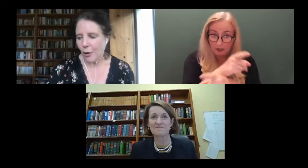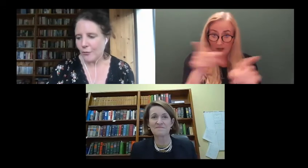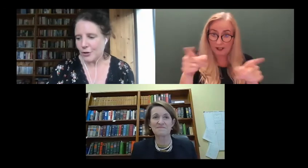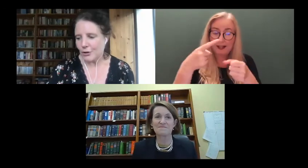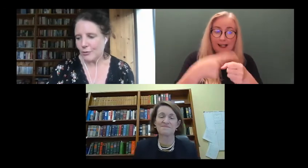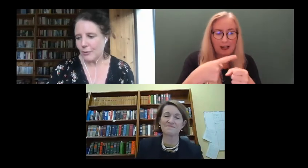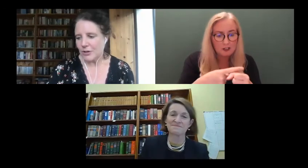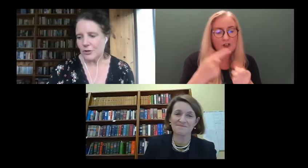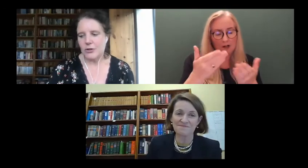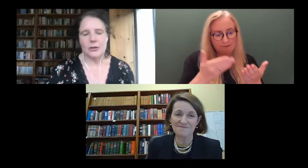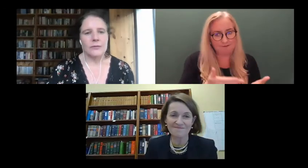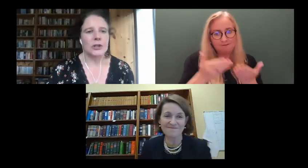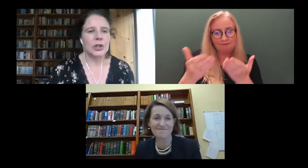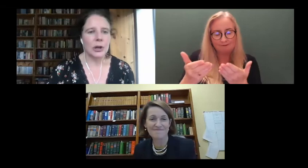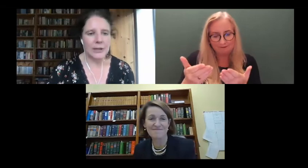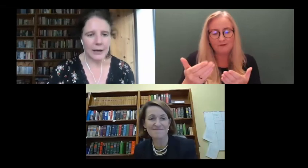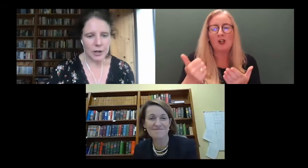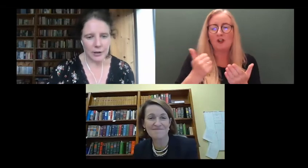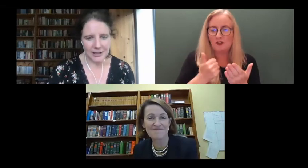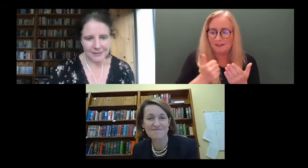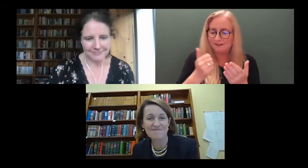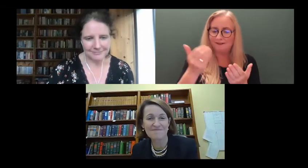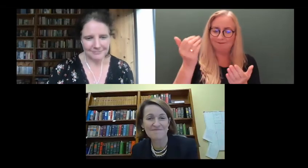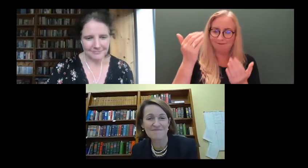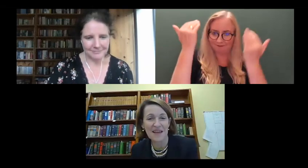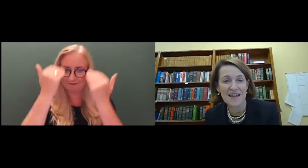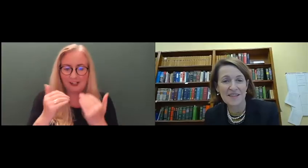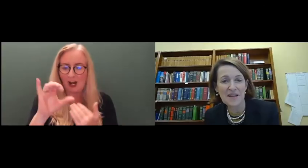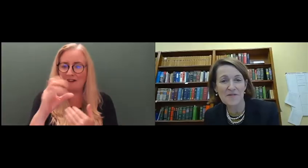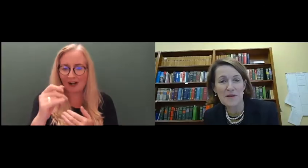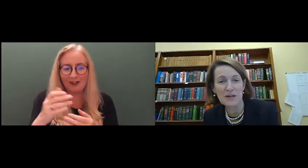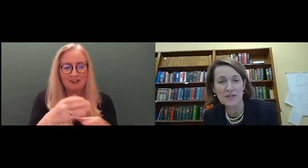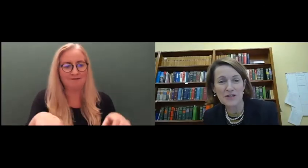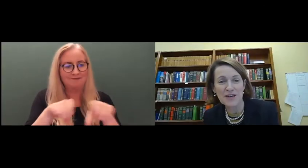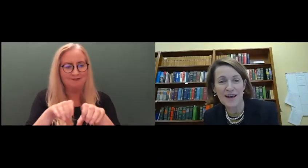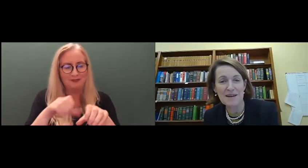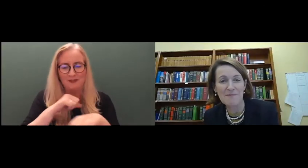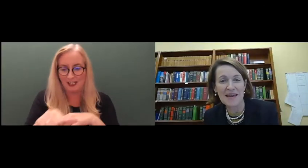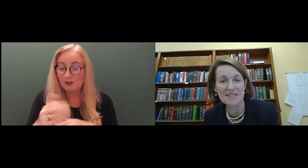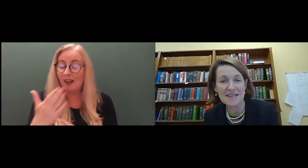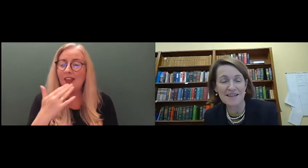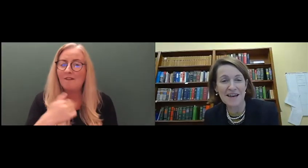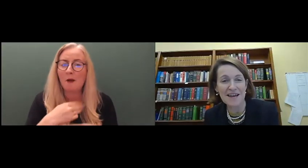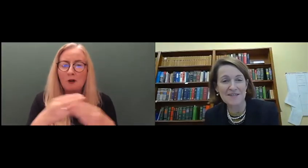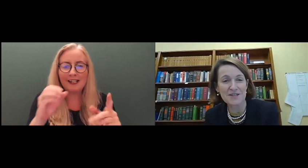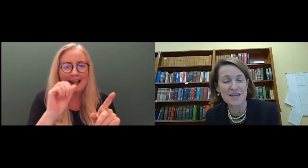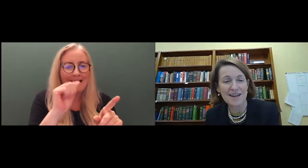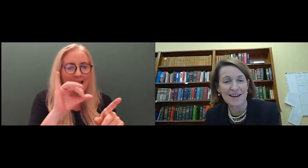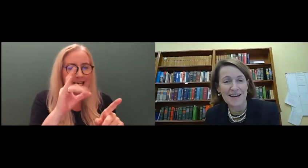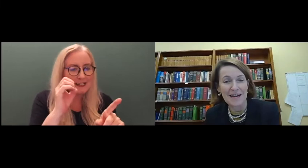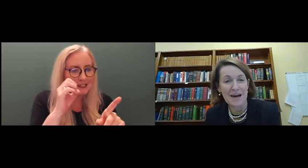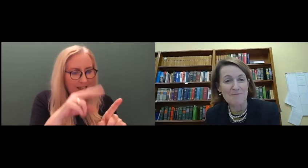over to you, Miss Justice Irvine, to close out our day. Thank you very much, Aideen. And